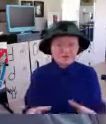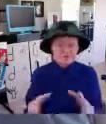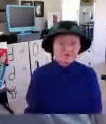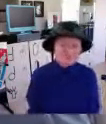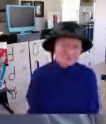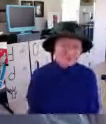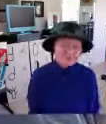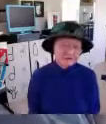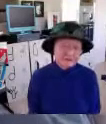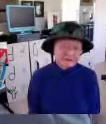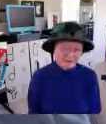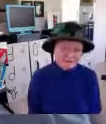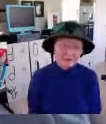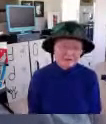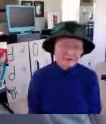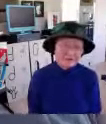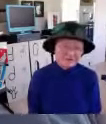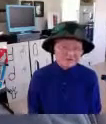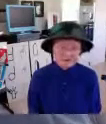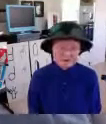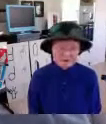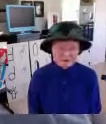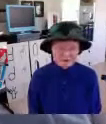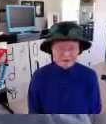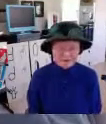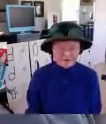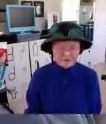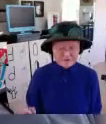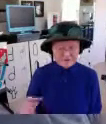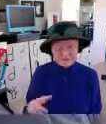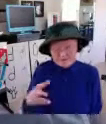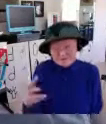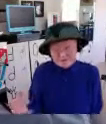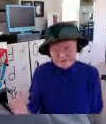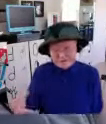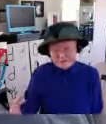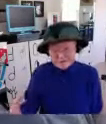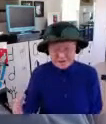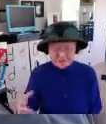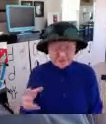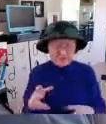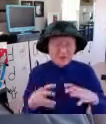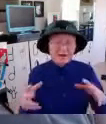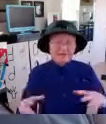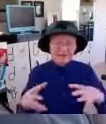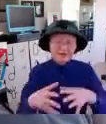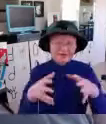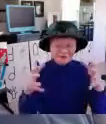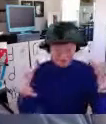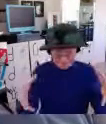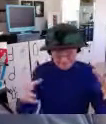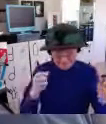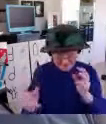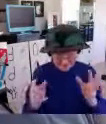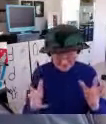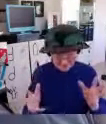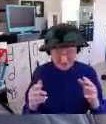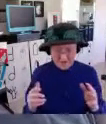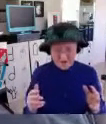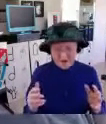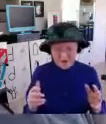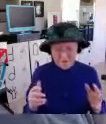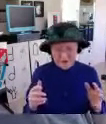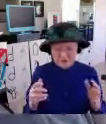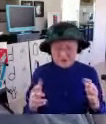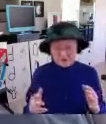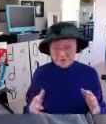languages within China, such a large country. But whatever version of Chinese Sign Language you have there in this one signer, I'm